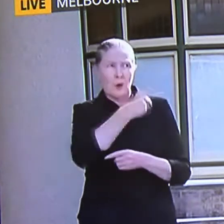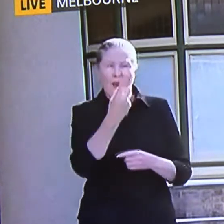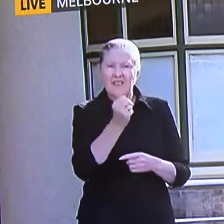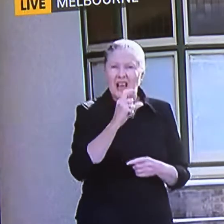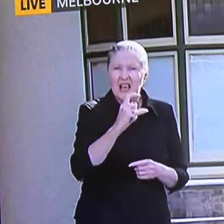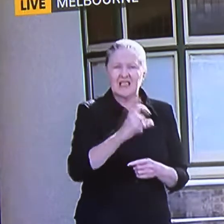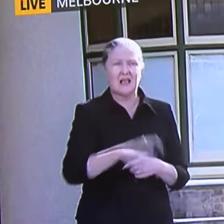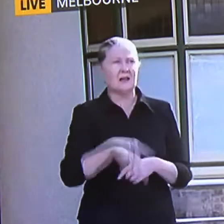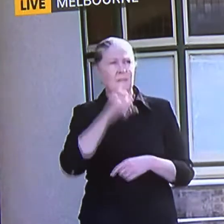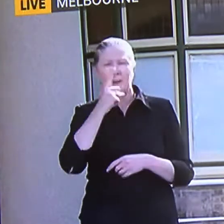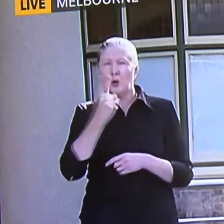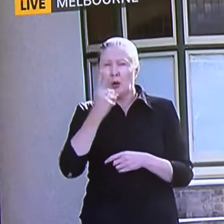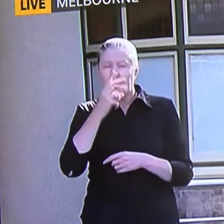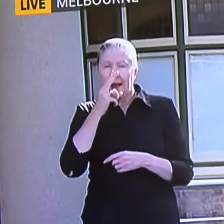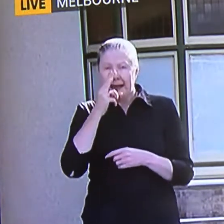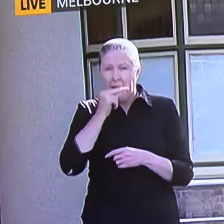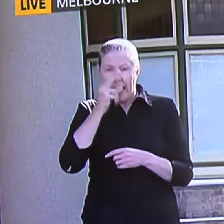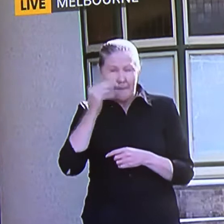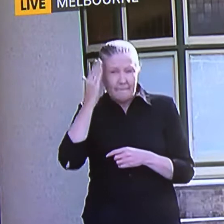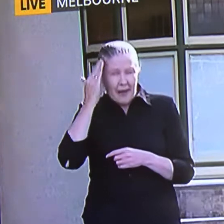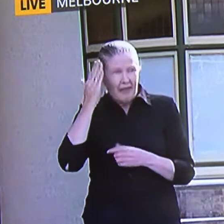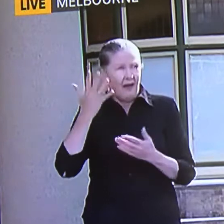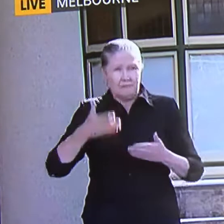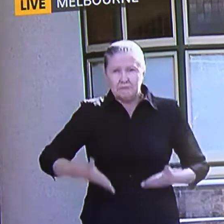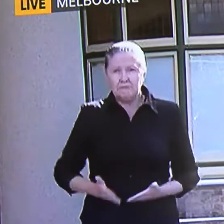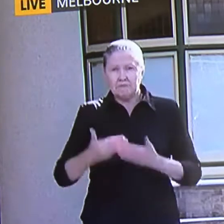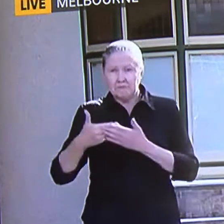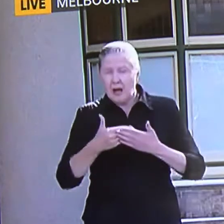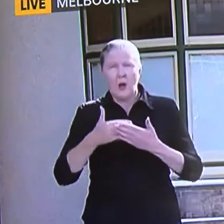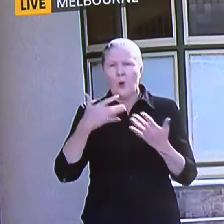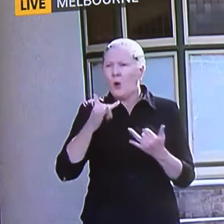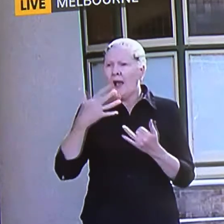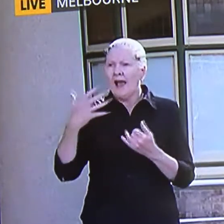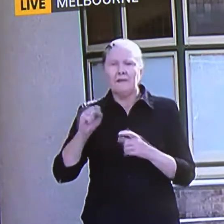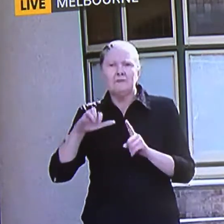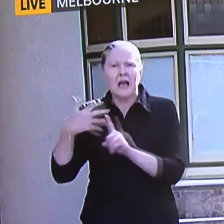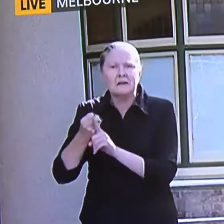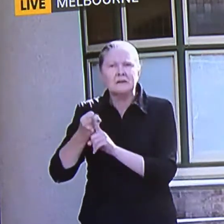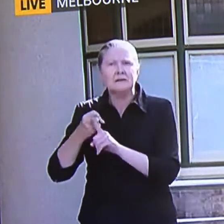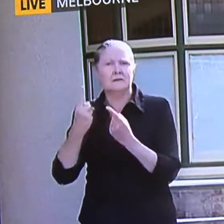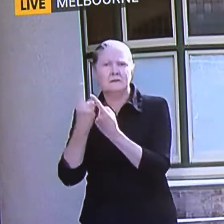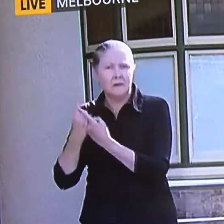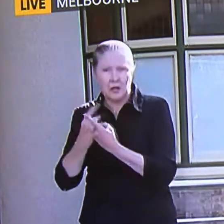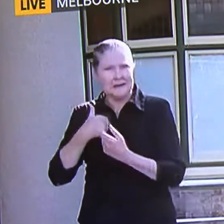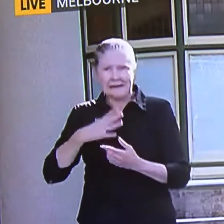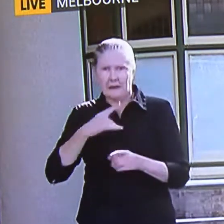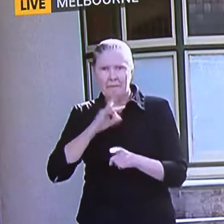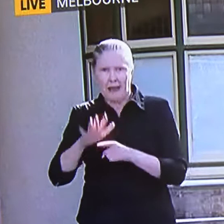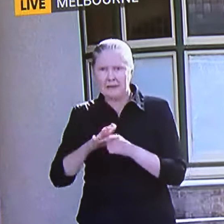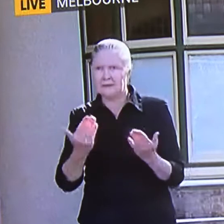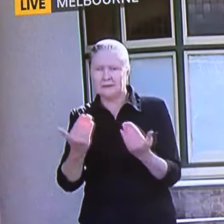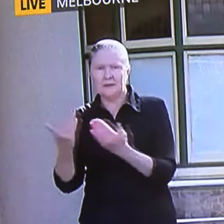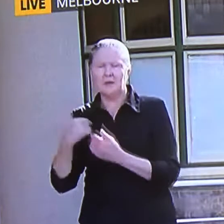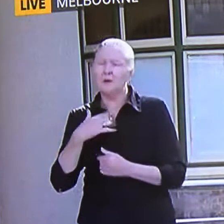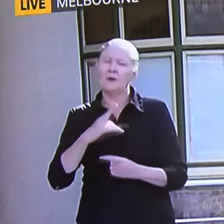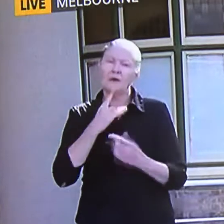by young mums, by those in trauma events, and so our need continues through this period. And we'd like to thank the many